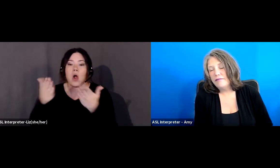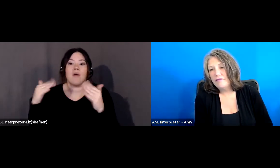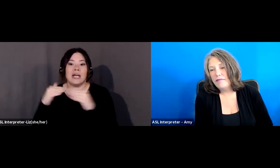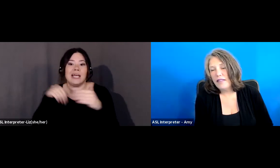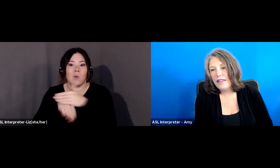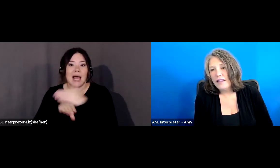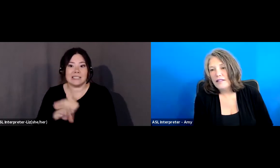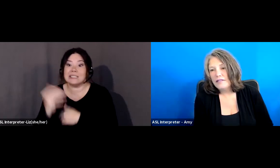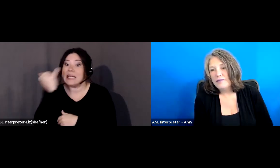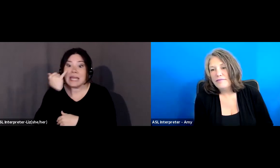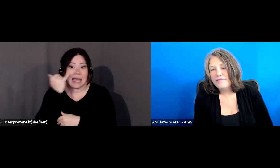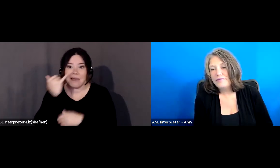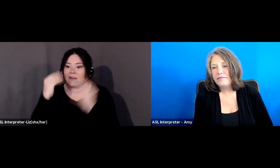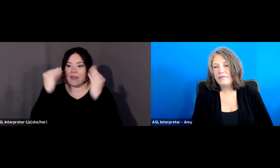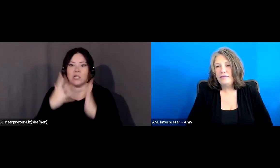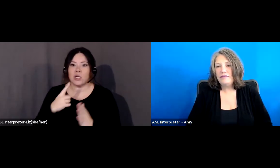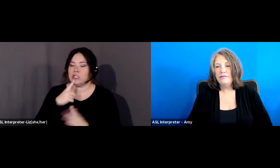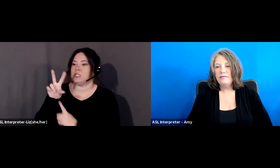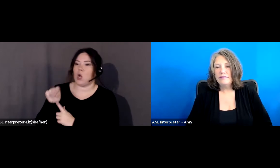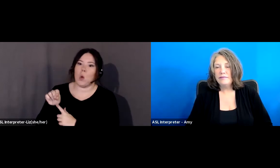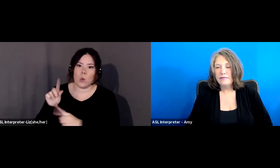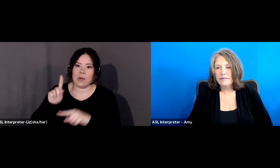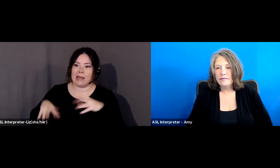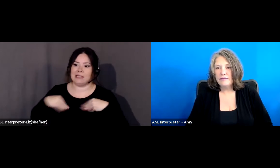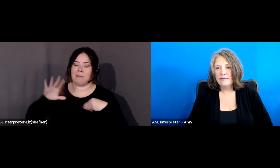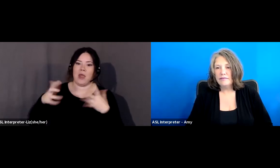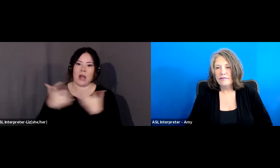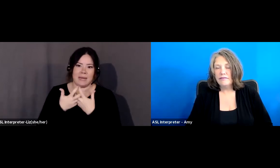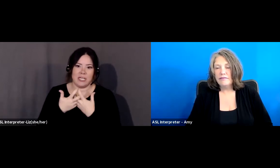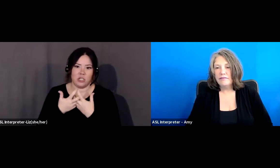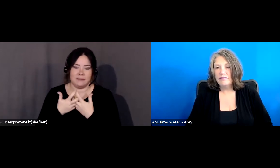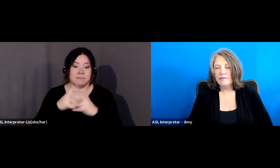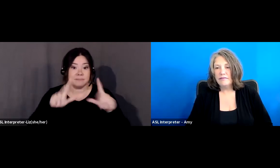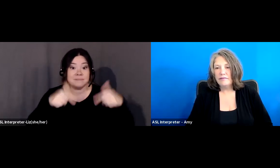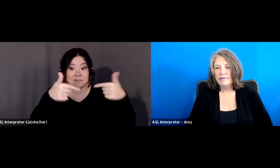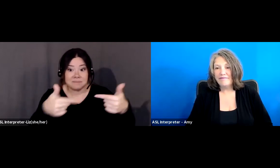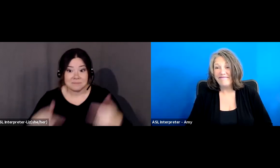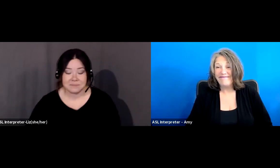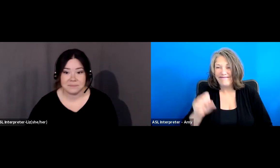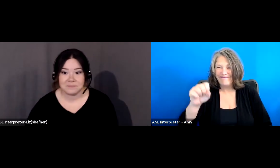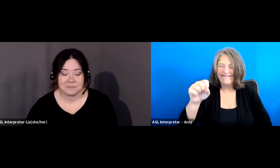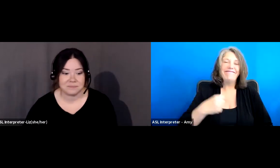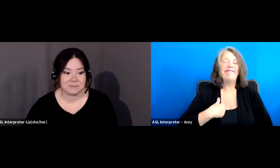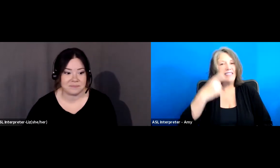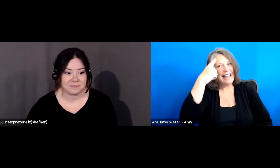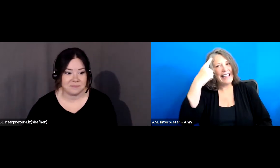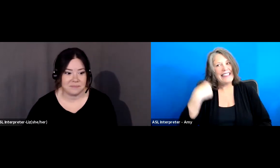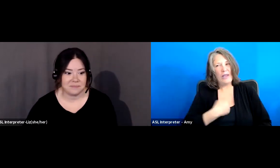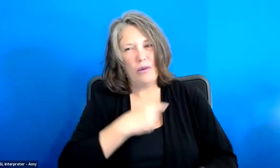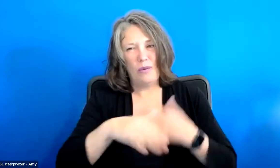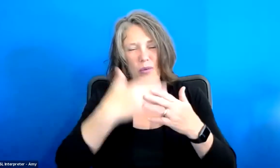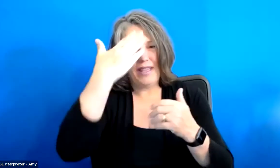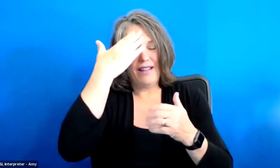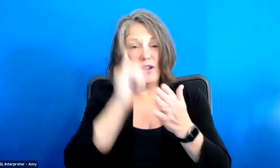if the instructor denies the requested accommodation? So very clearly, and I think we all know that if